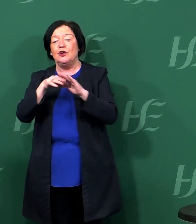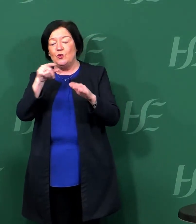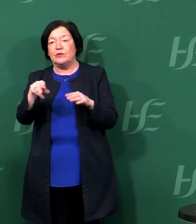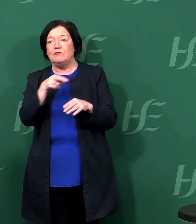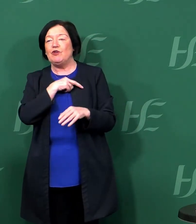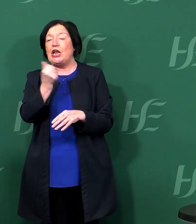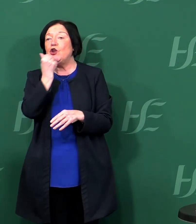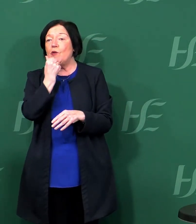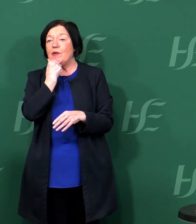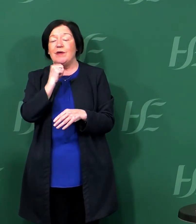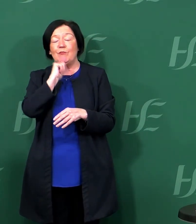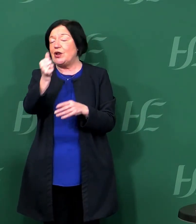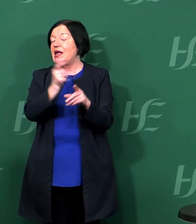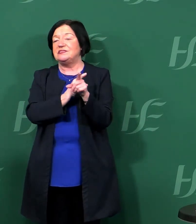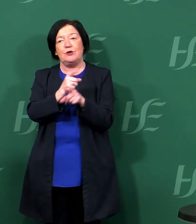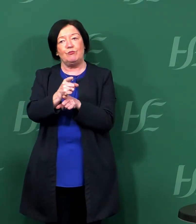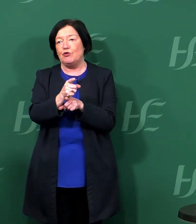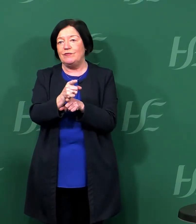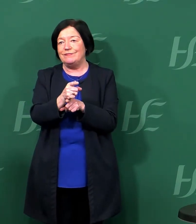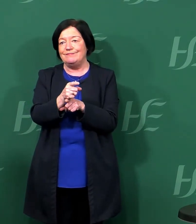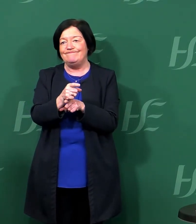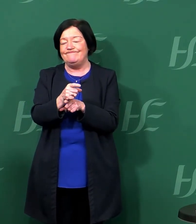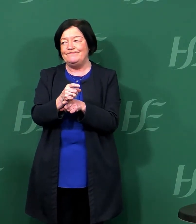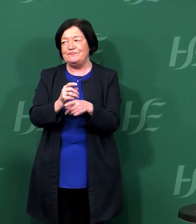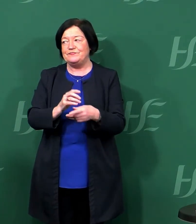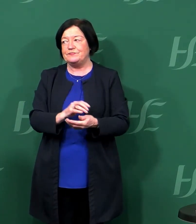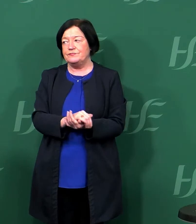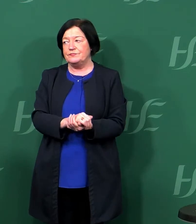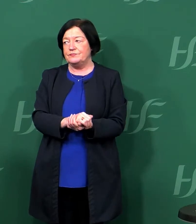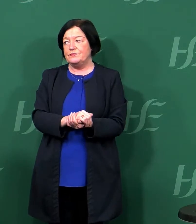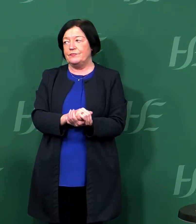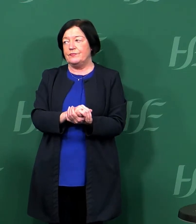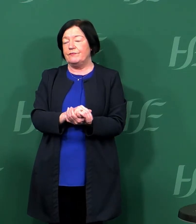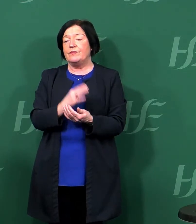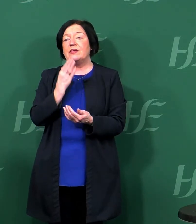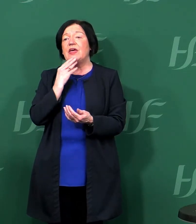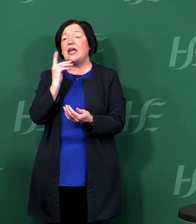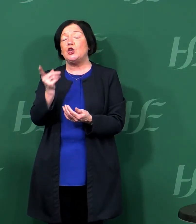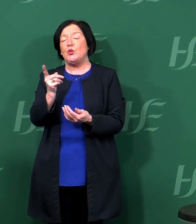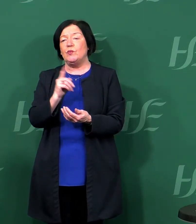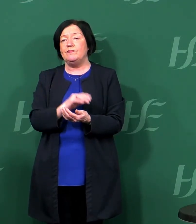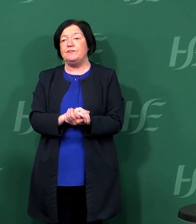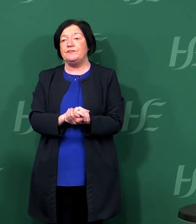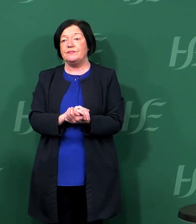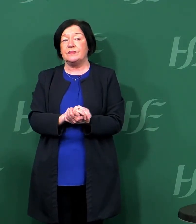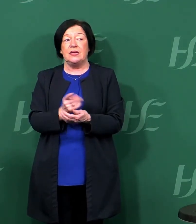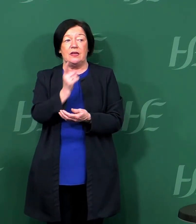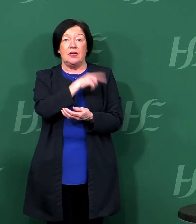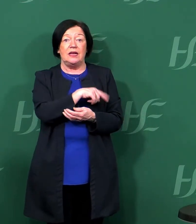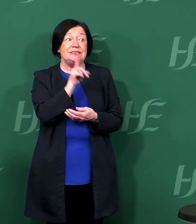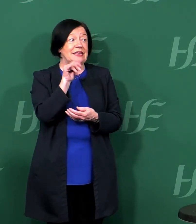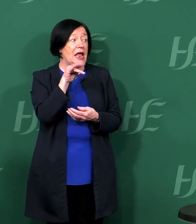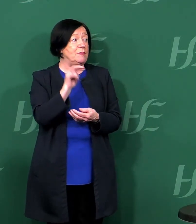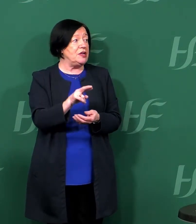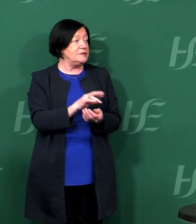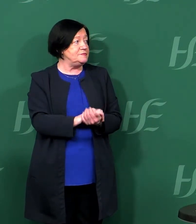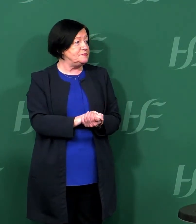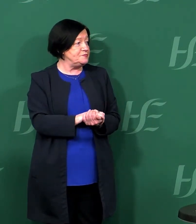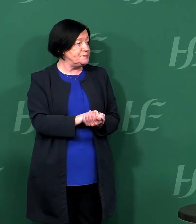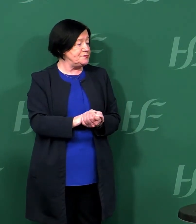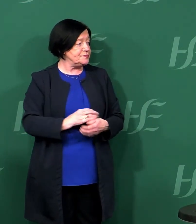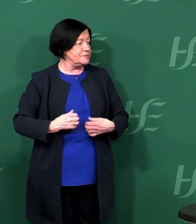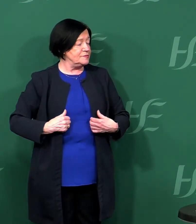actual number, but it hasn't improved, unfortunately. Thank you. And just, Damien, on the vaccines, do you